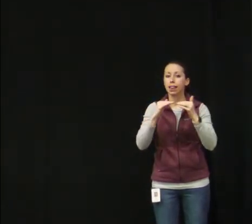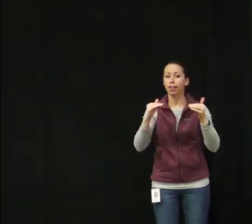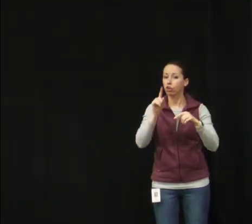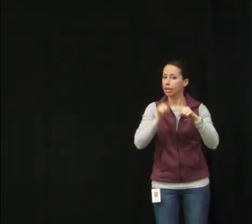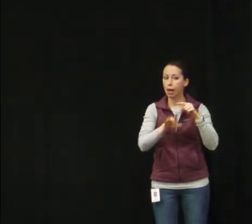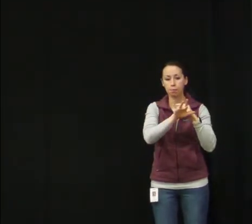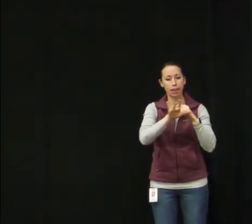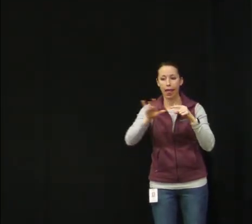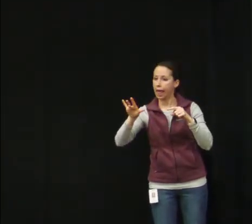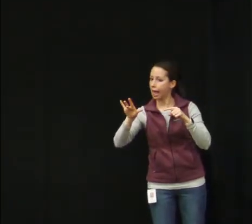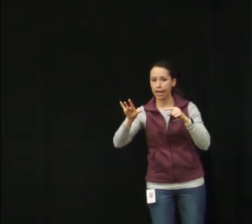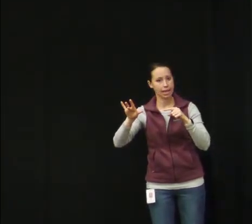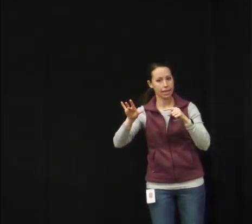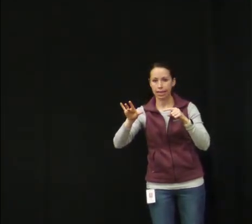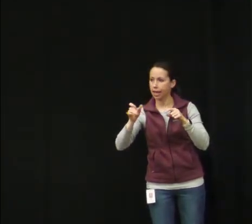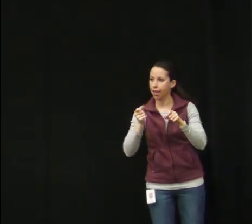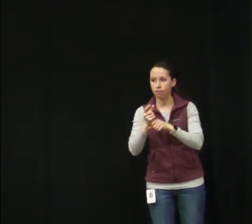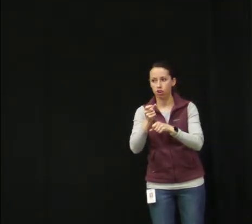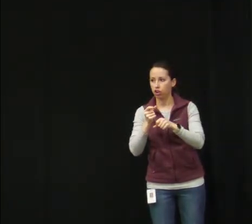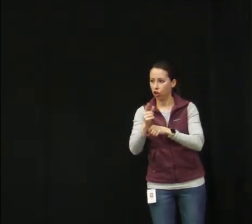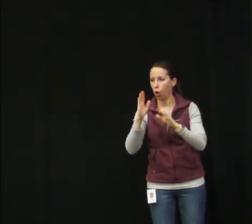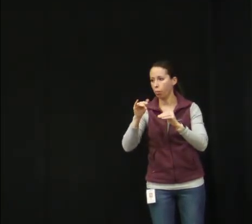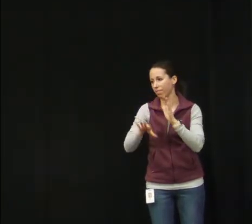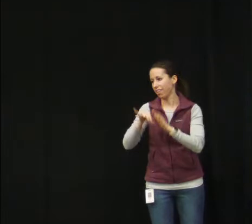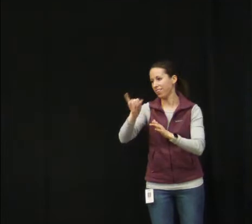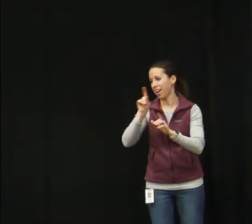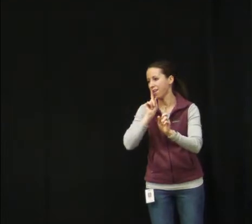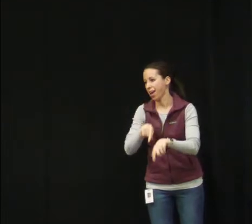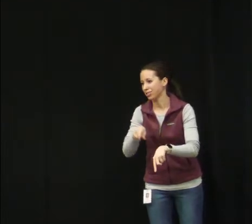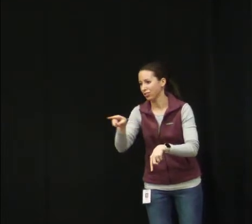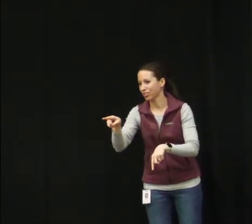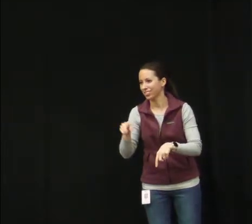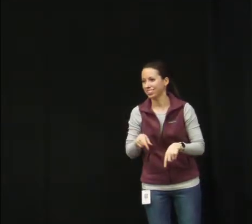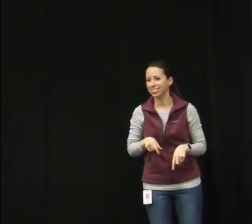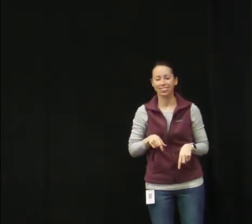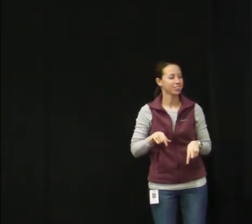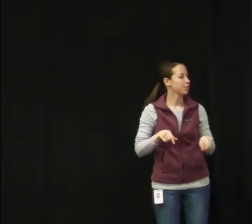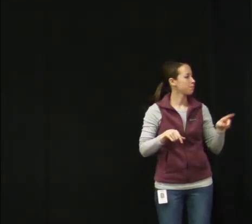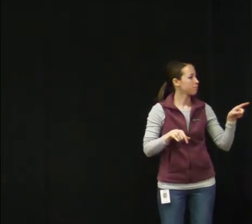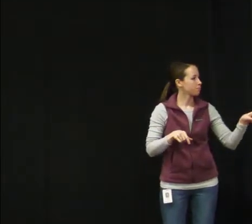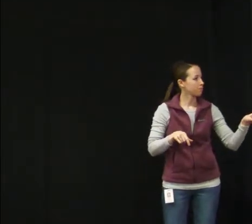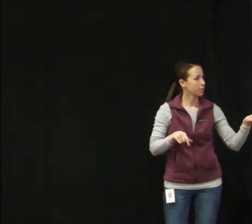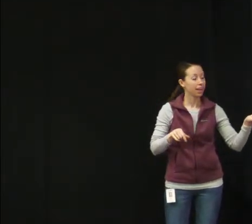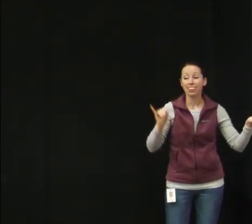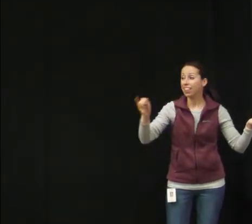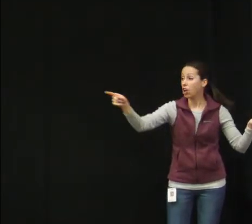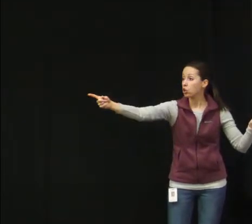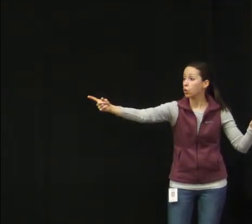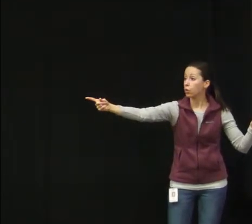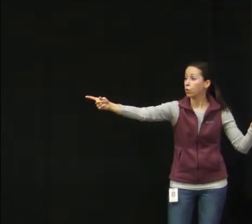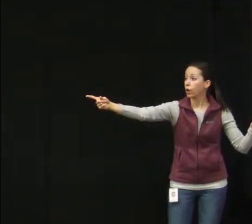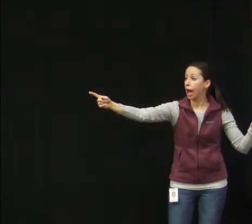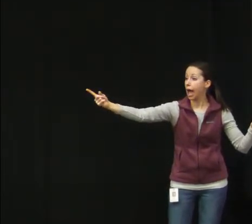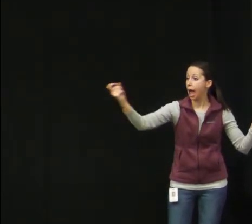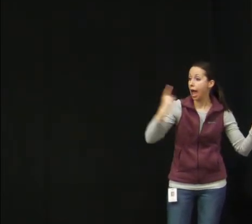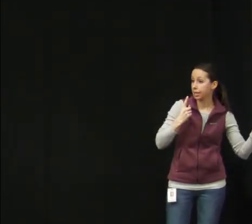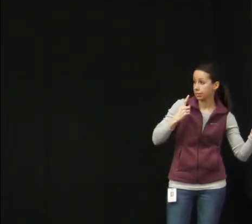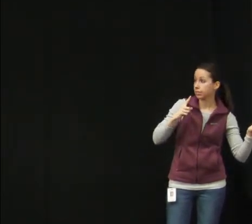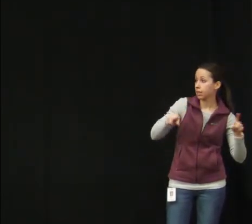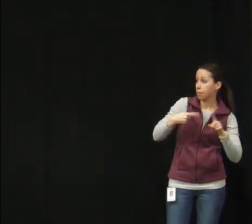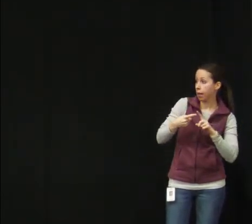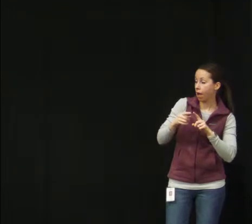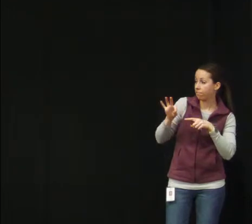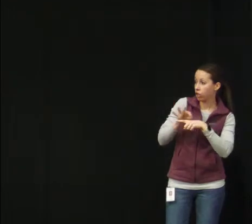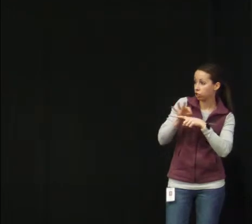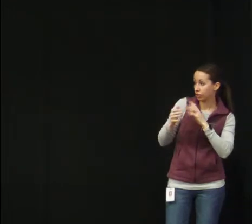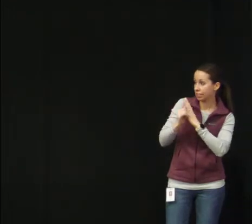So you'll hopefully find that answer in pages 8 and 9. So that's getting to that question that you were asking about functional skills. So you'll find